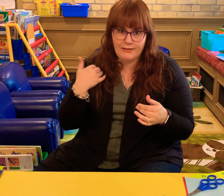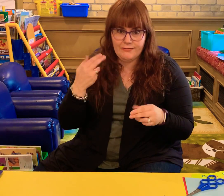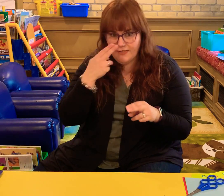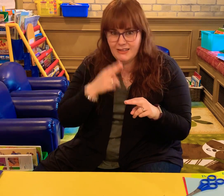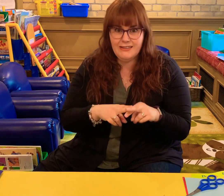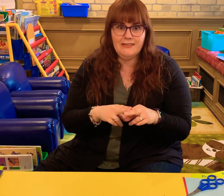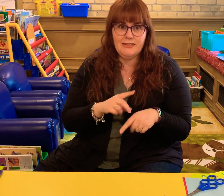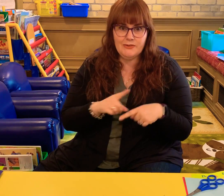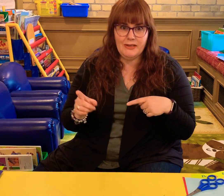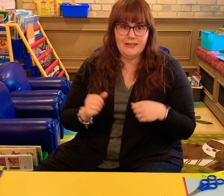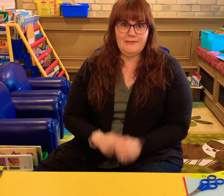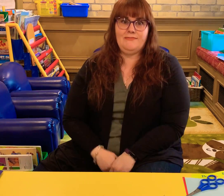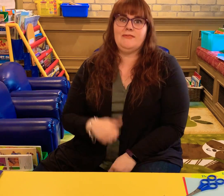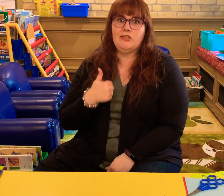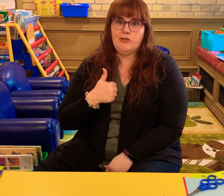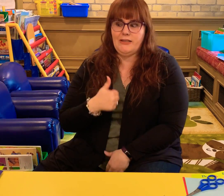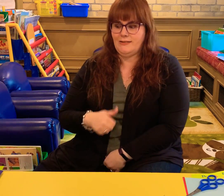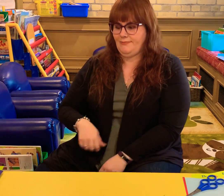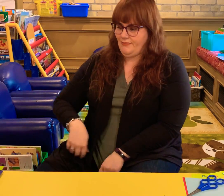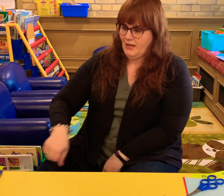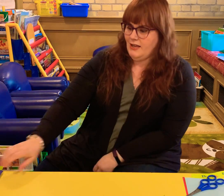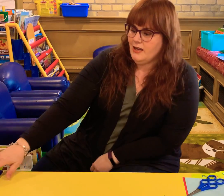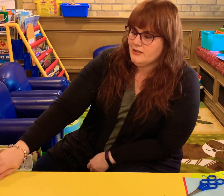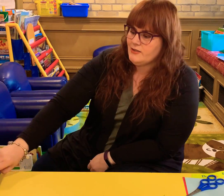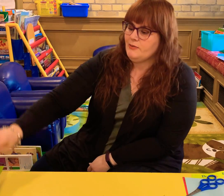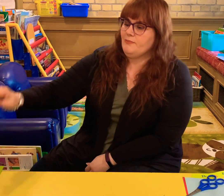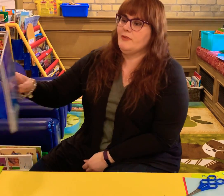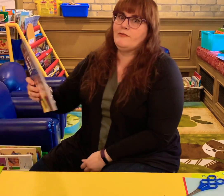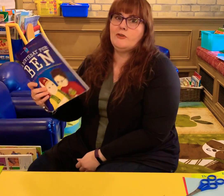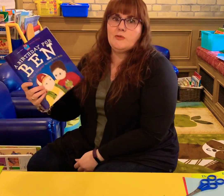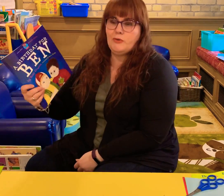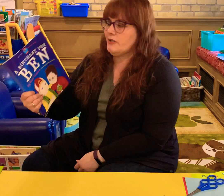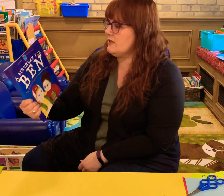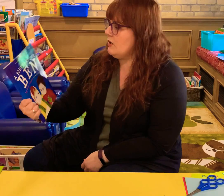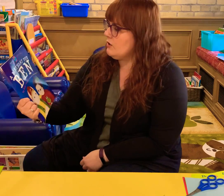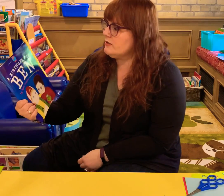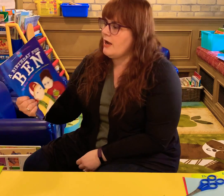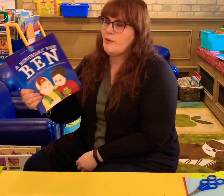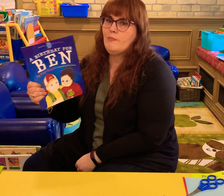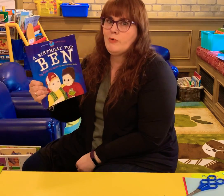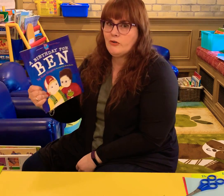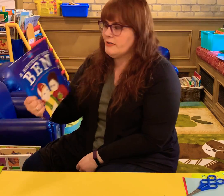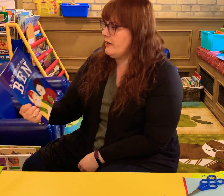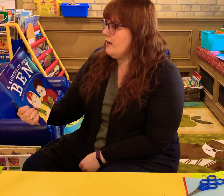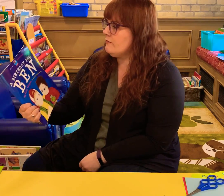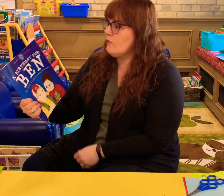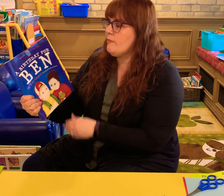fun this week great so the first book is called A Birthday for Ben